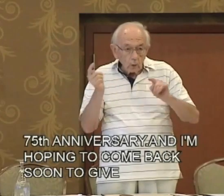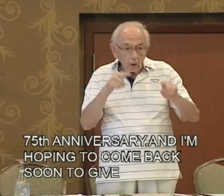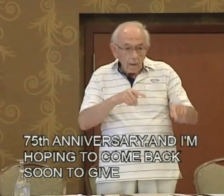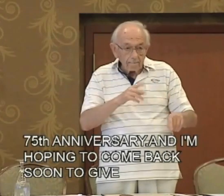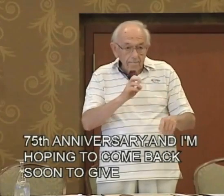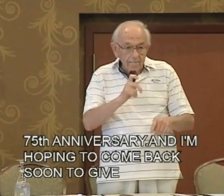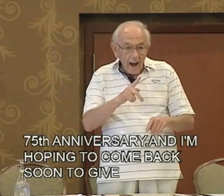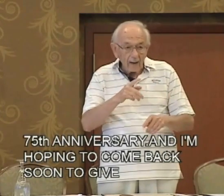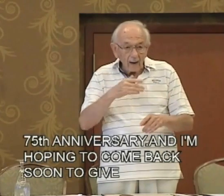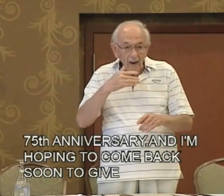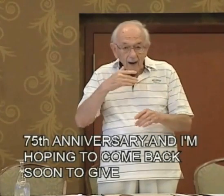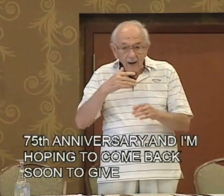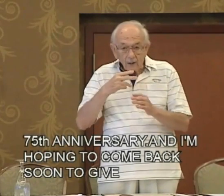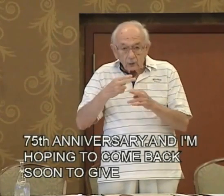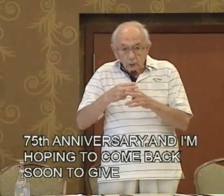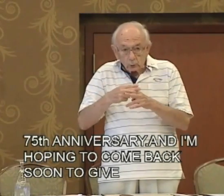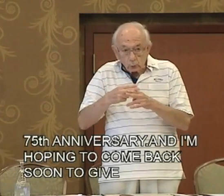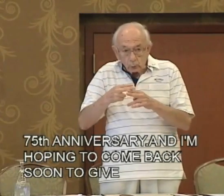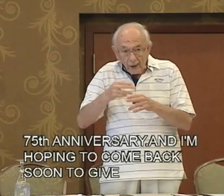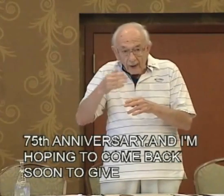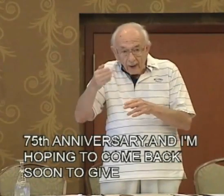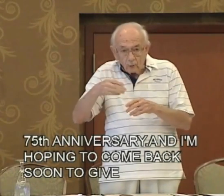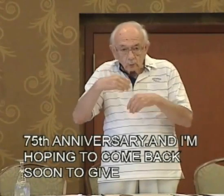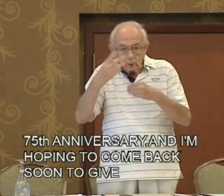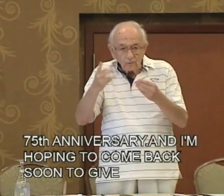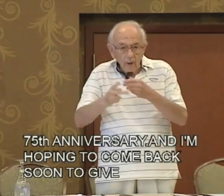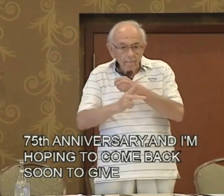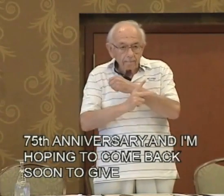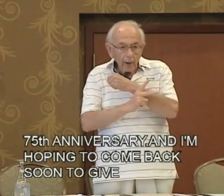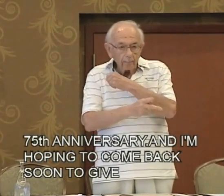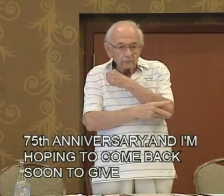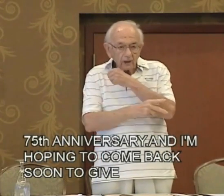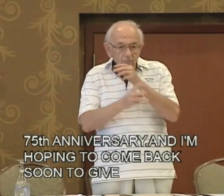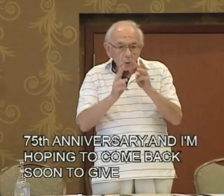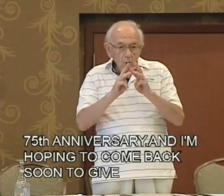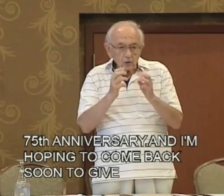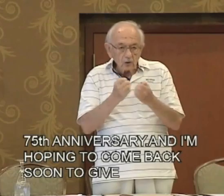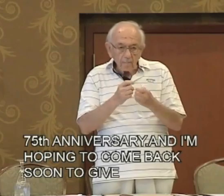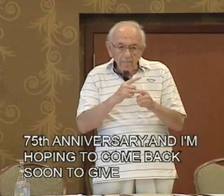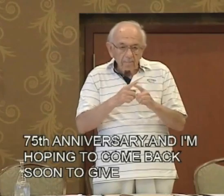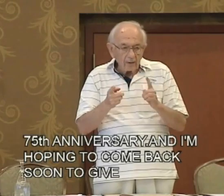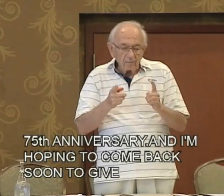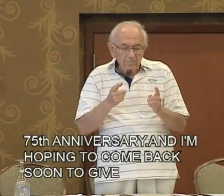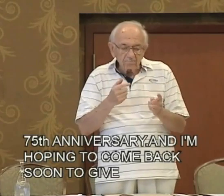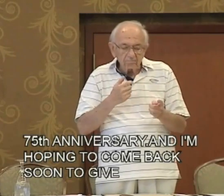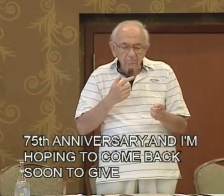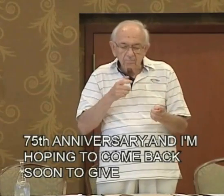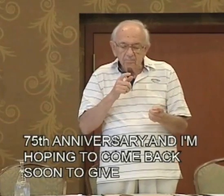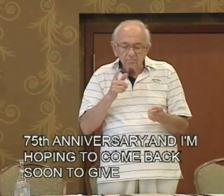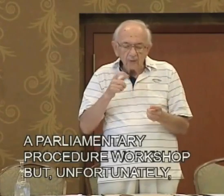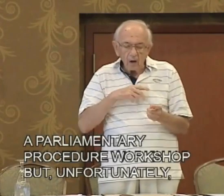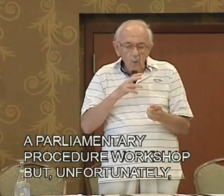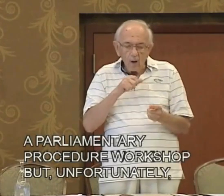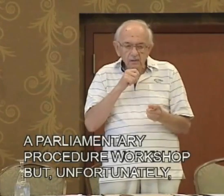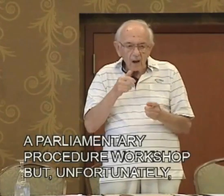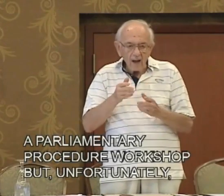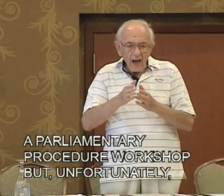and I am hoping to come back soon to give a parliamentary procedure workshop but